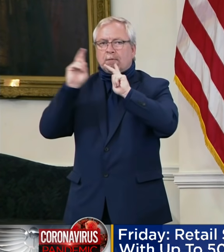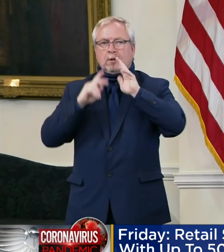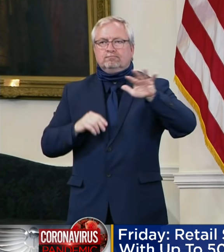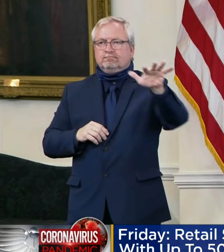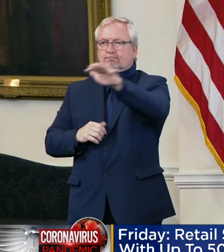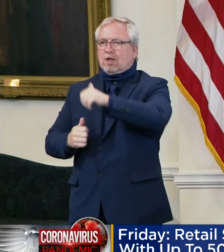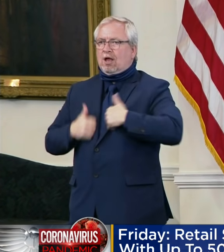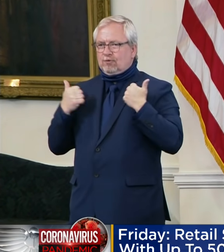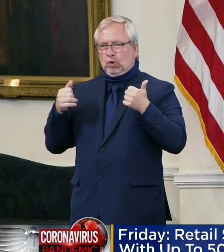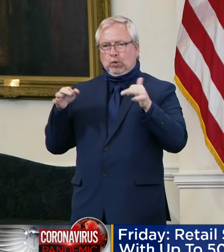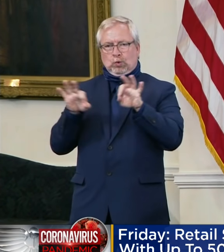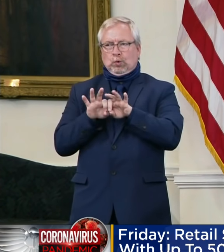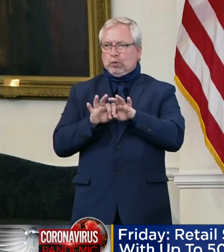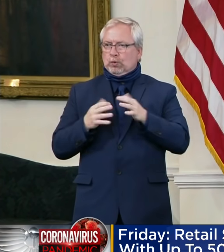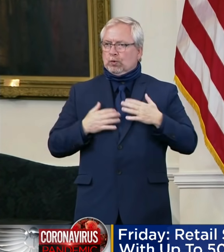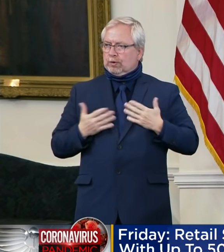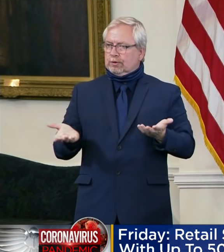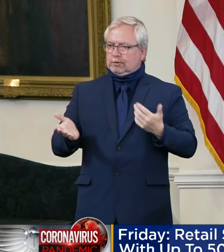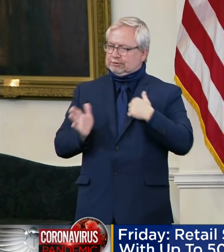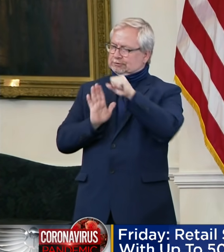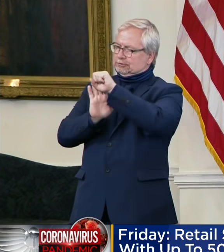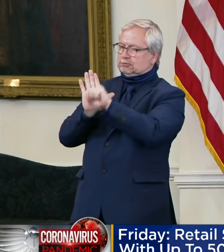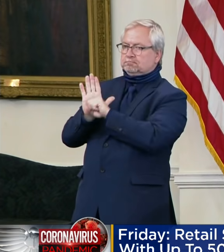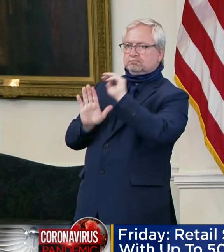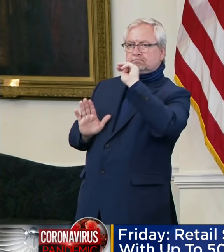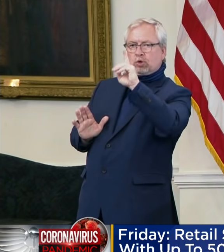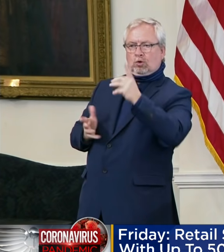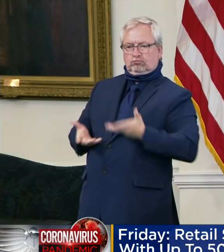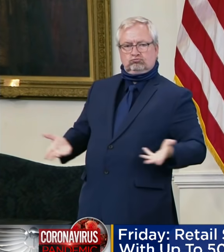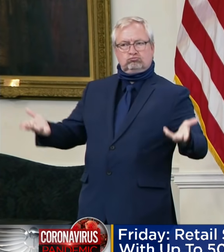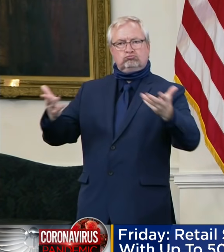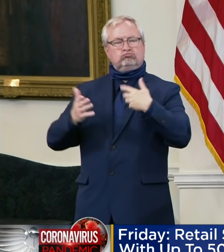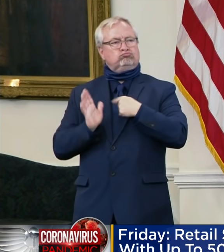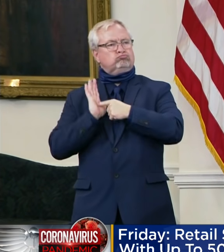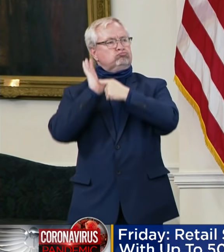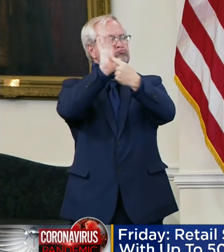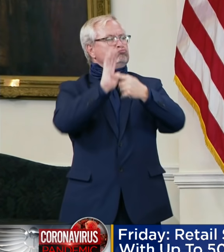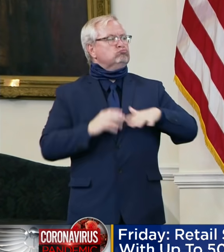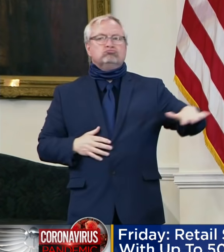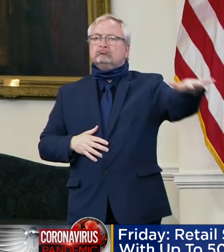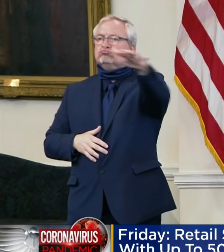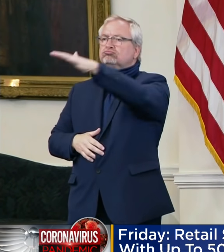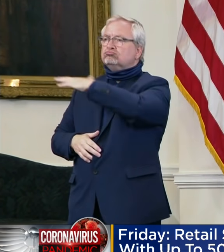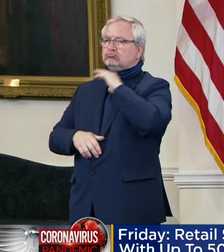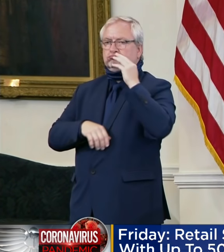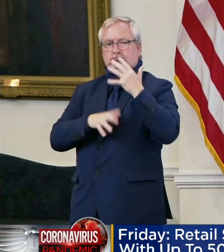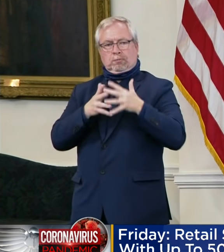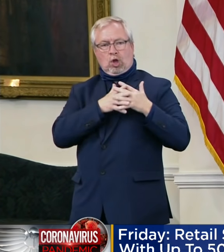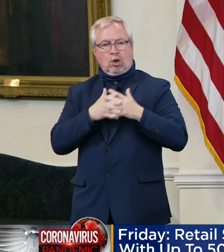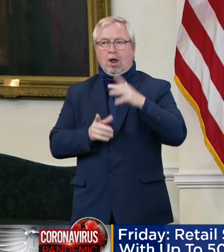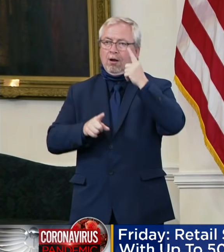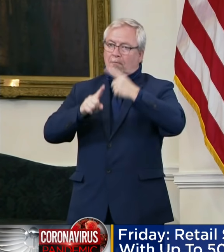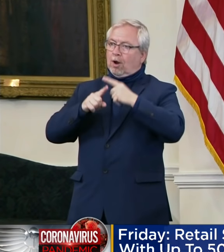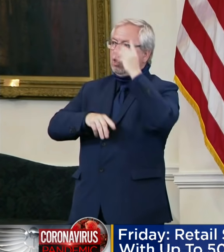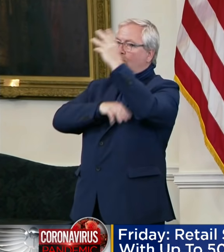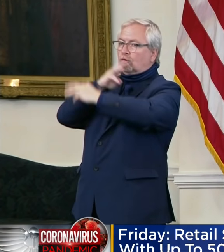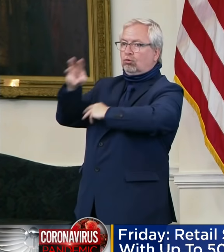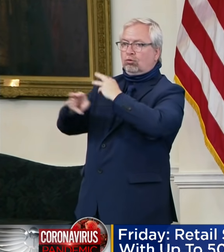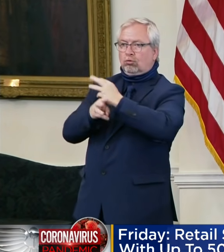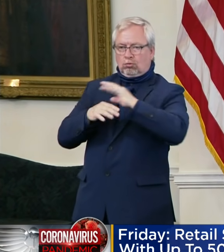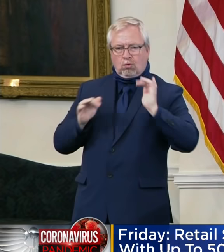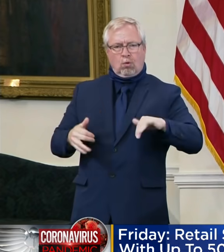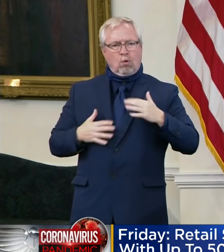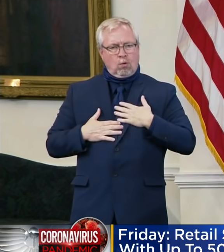showing America and the world the power of compassion, generosity, and